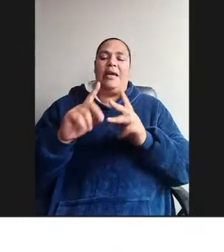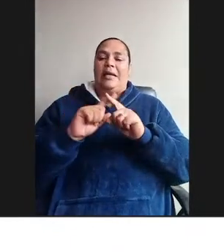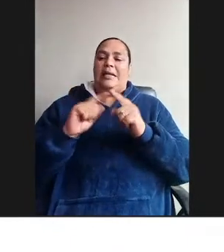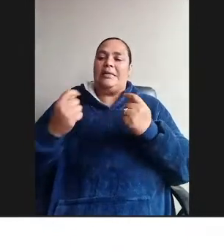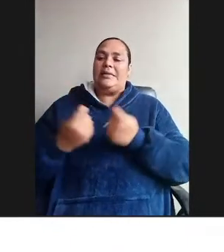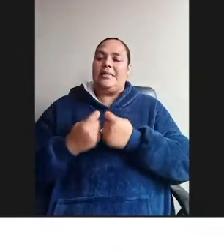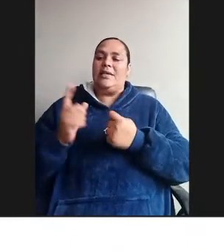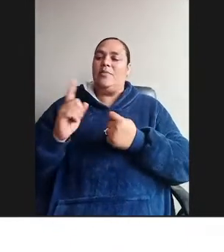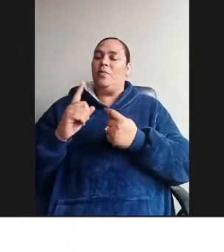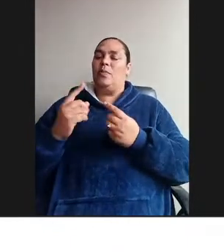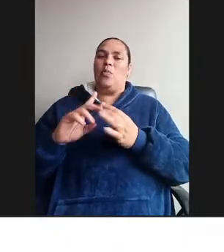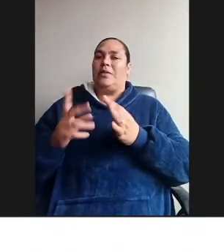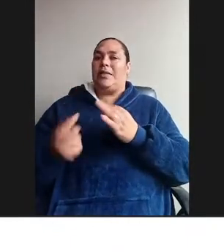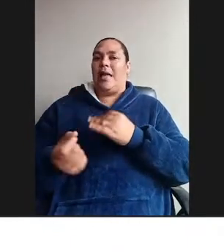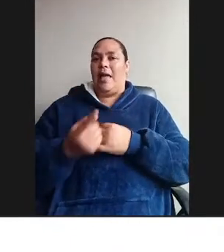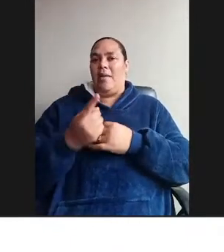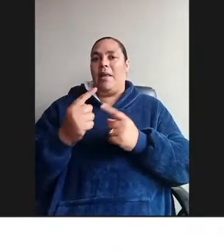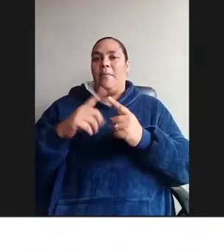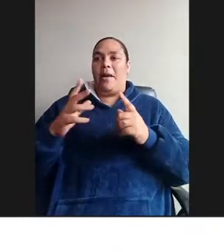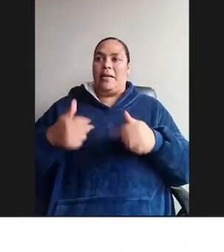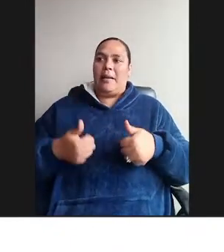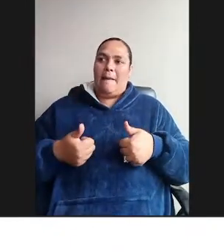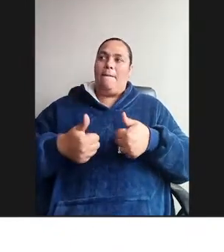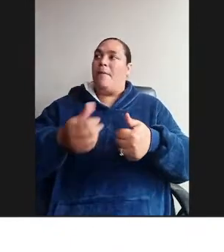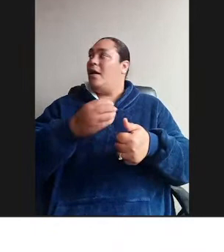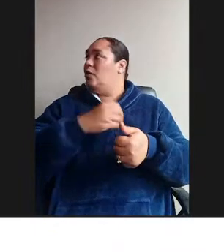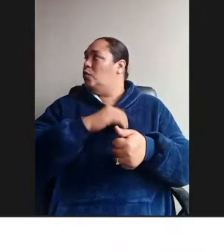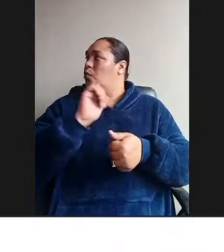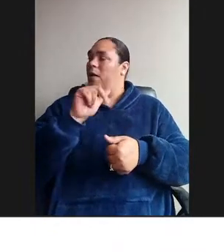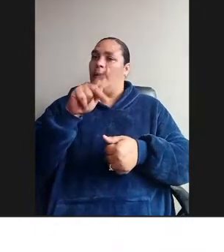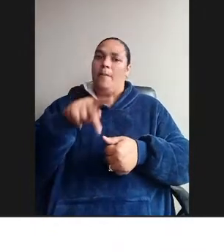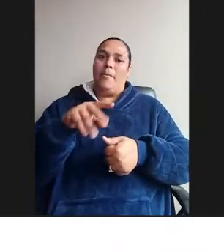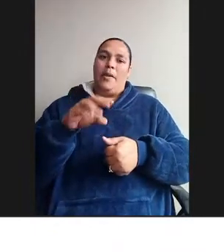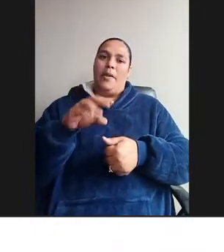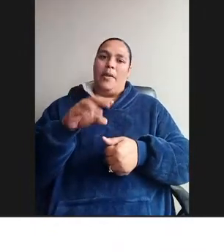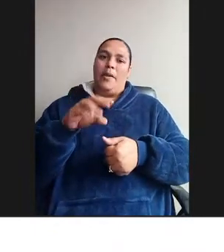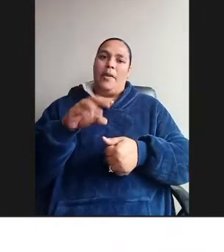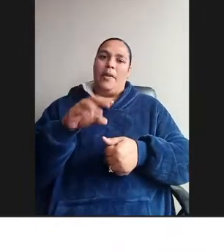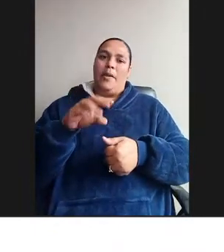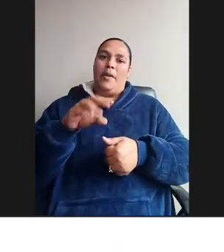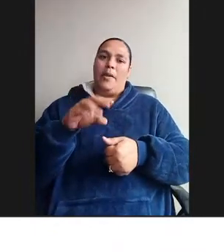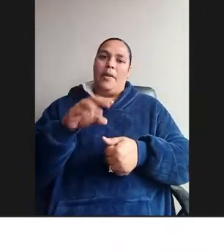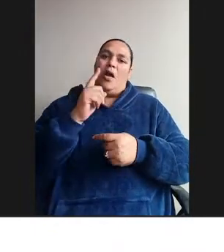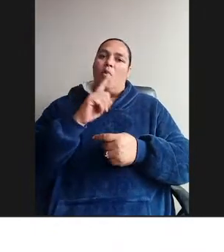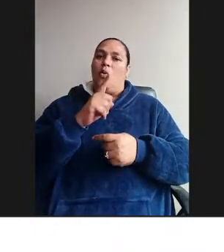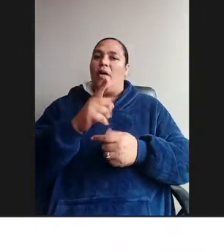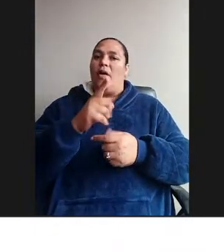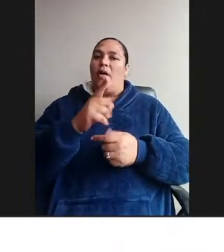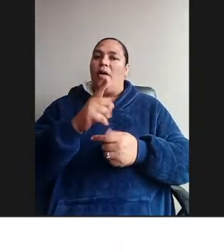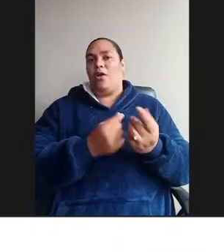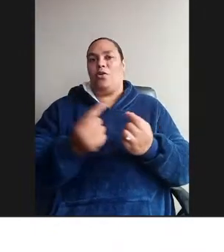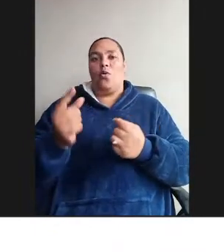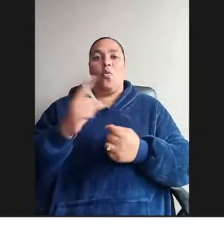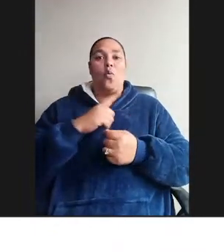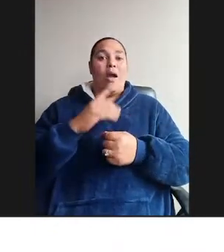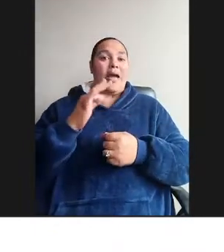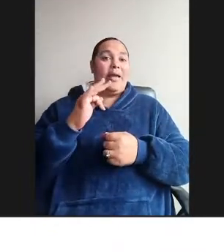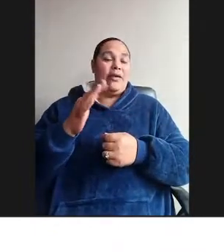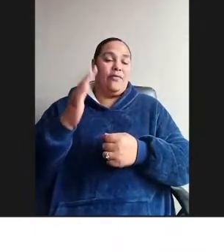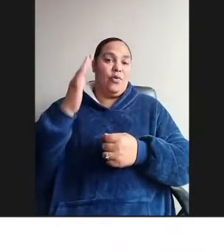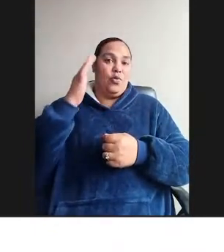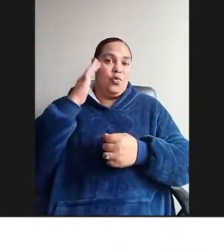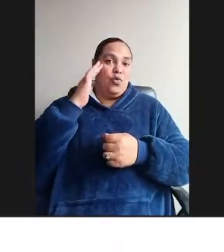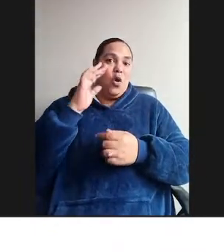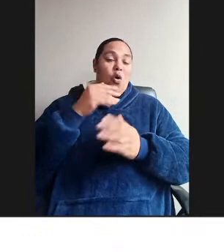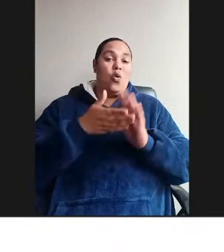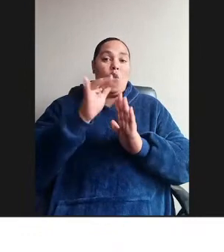And I'm throwing it back to the PO and Mr. Ratif to say, what is it that they can do? Because if you look on the YouTube, it's